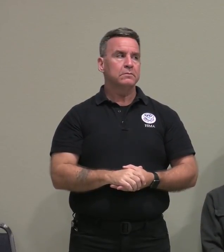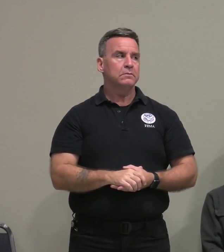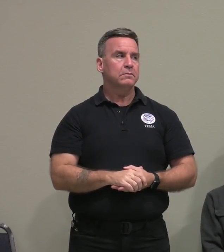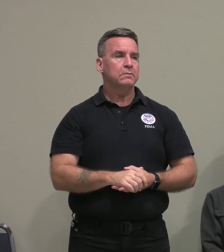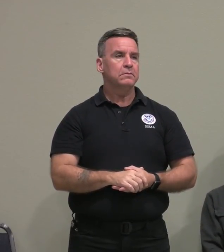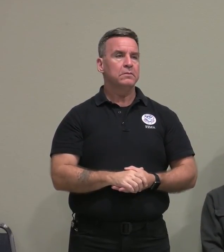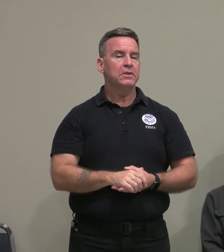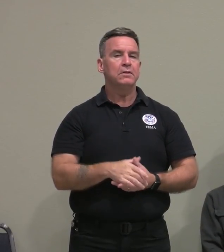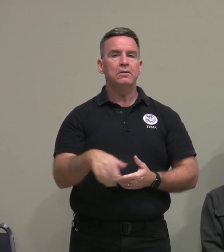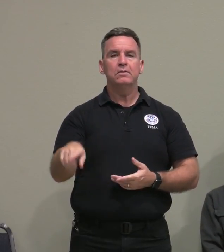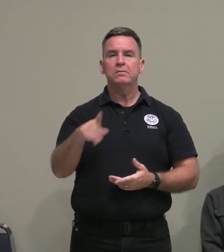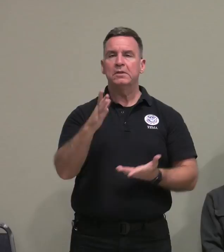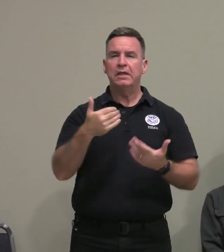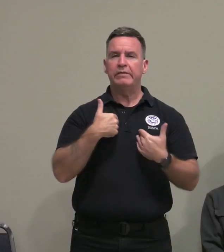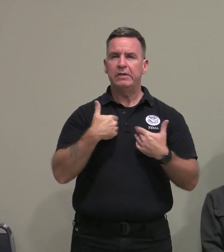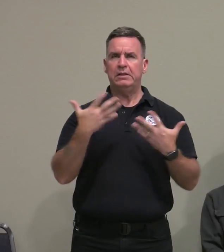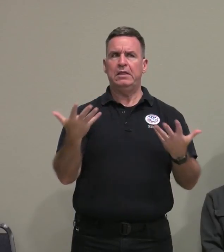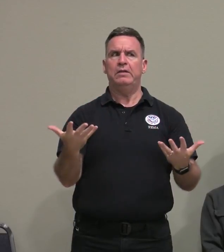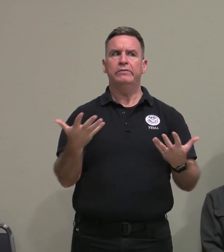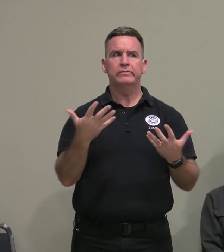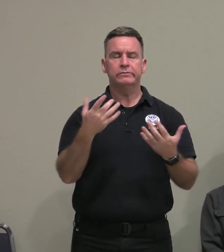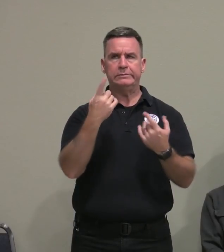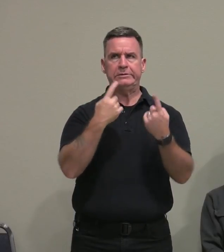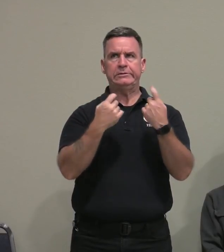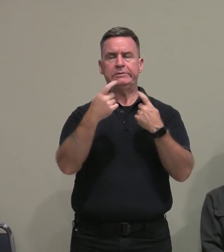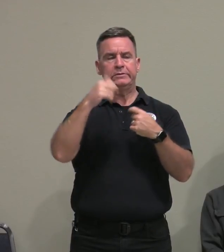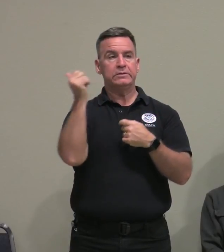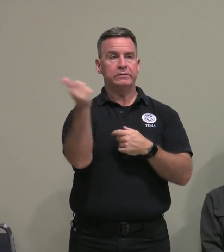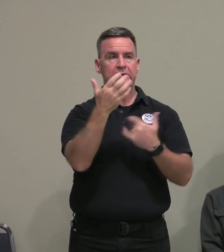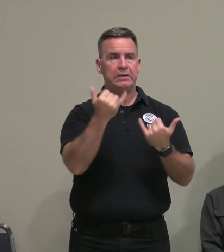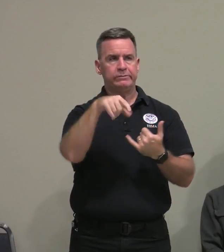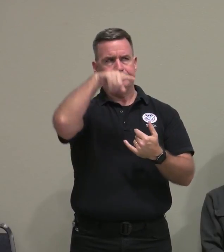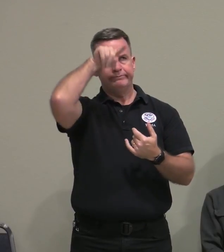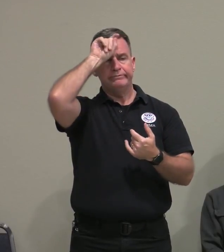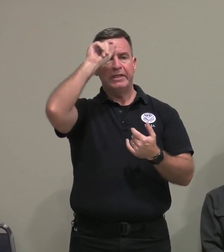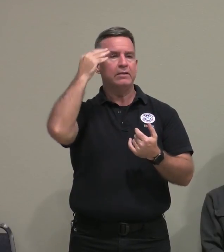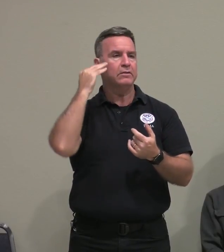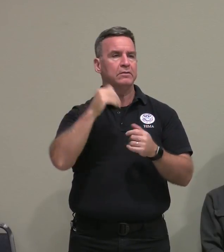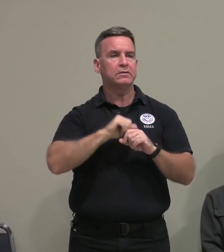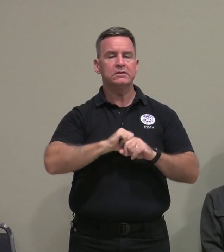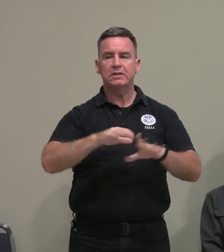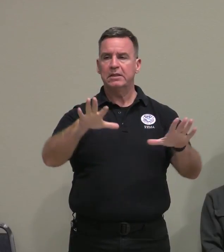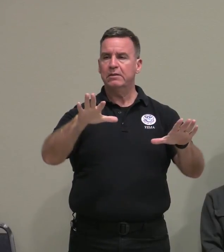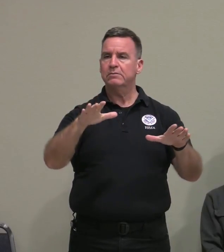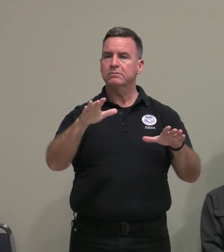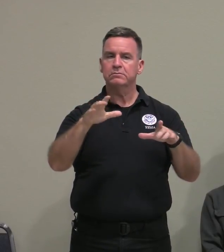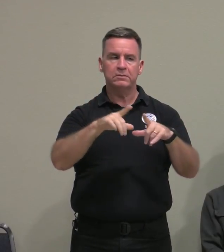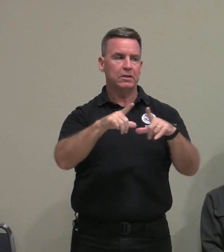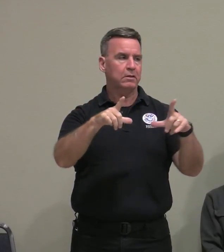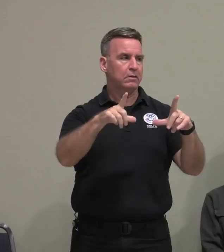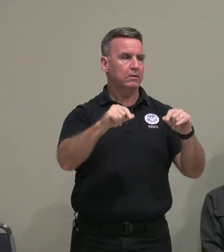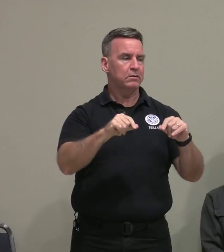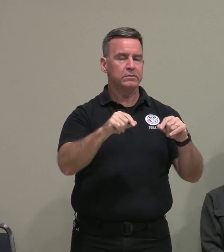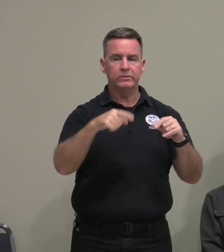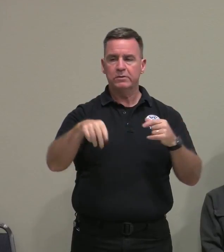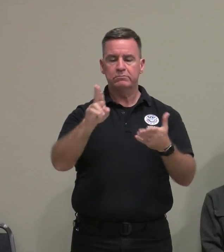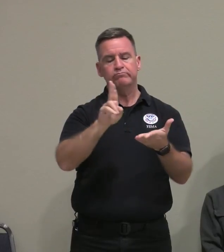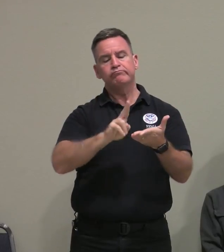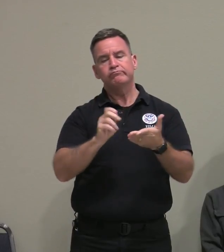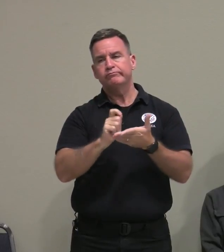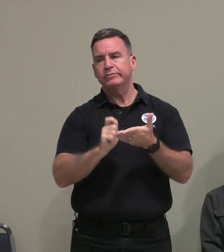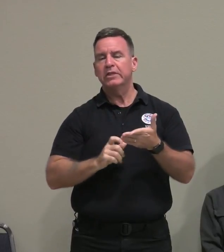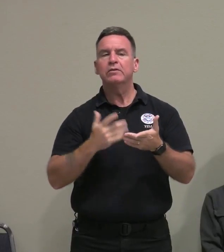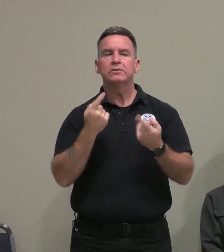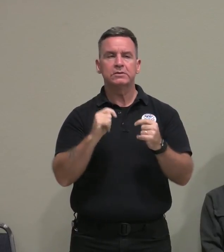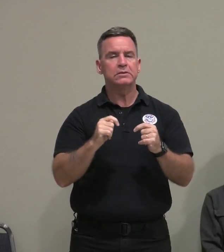I know that you probably have a lot of questions yourself right now. And I know that they're sending out forms where you can do